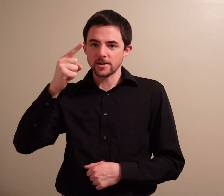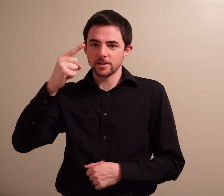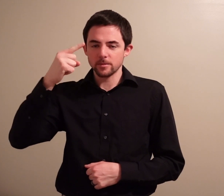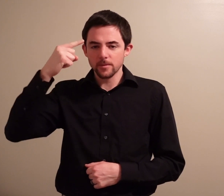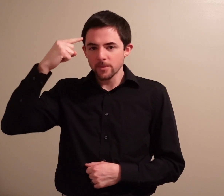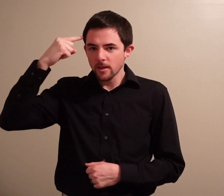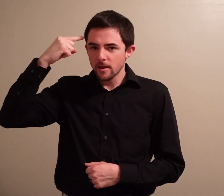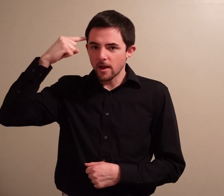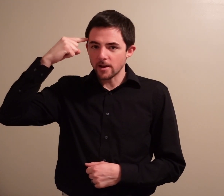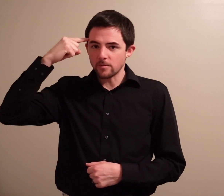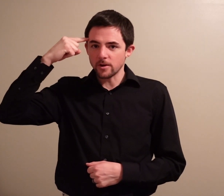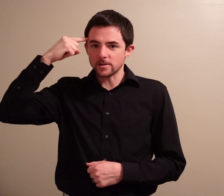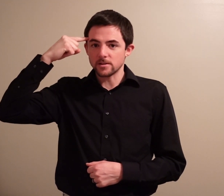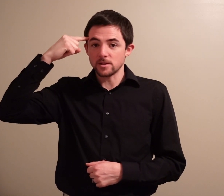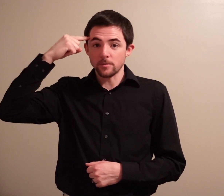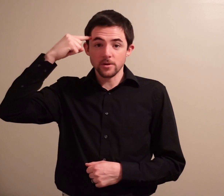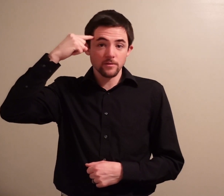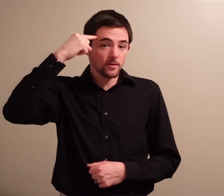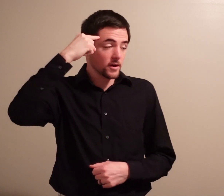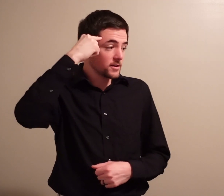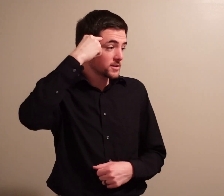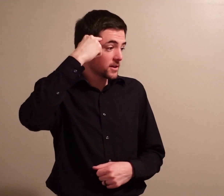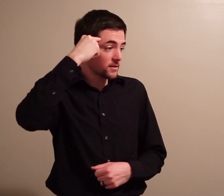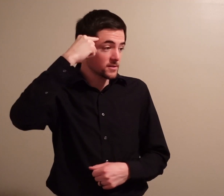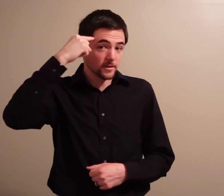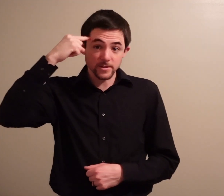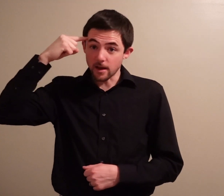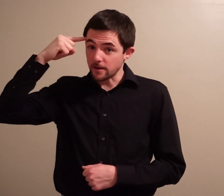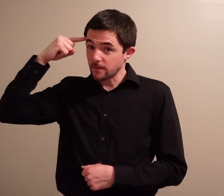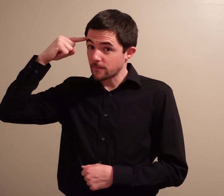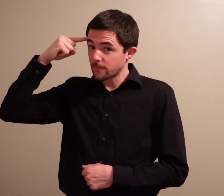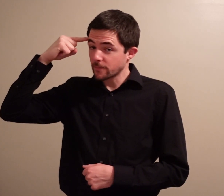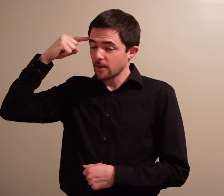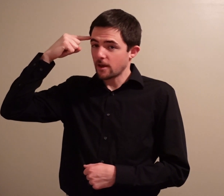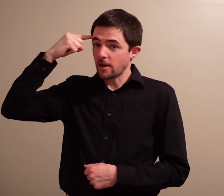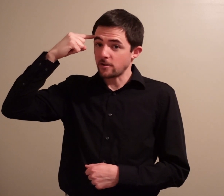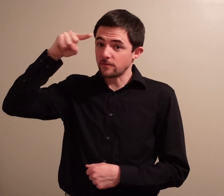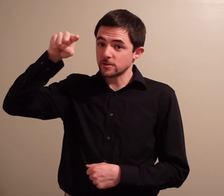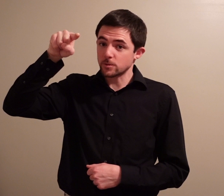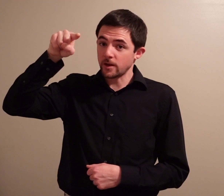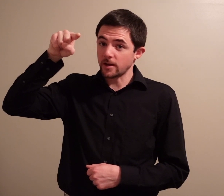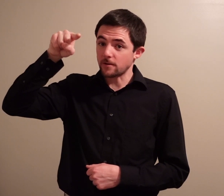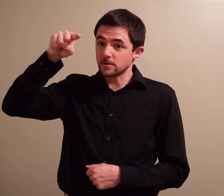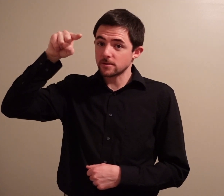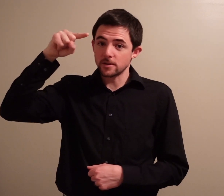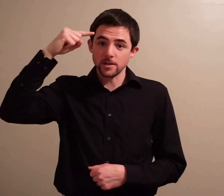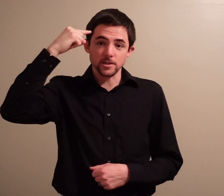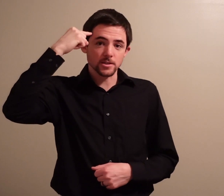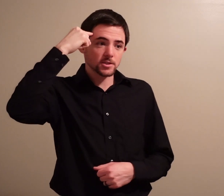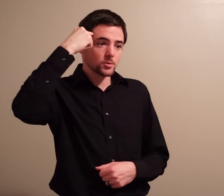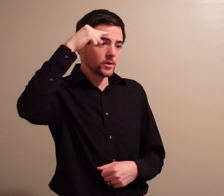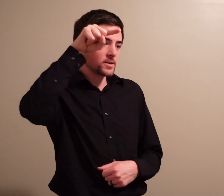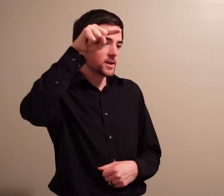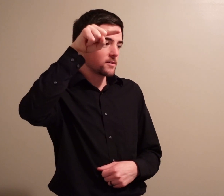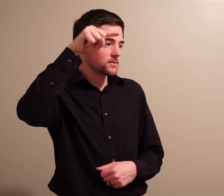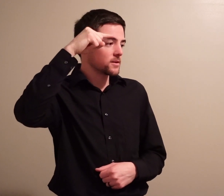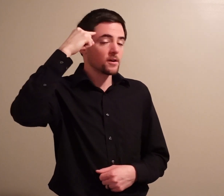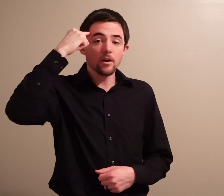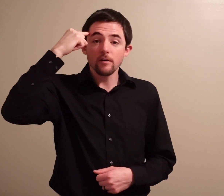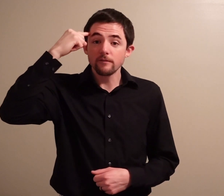shape, and you bring it to the top of your forehead just like this on the side, and you swing it out. It just swings out.